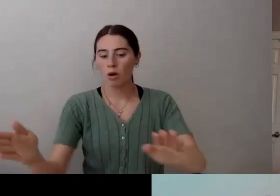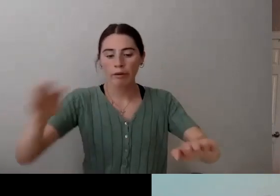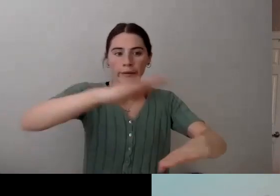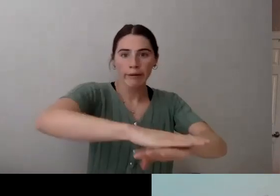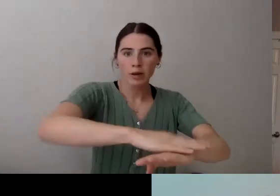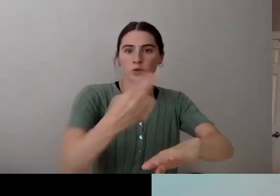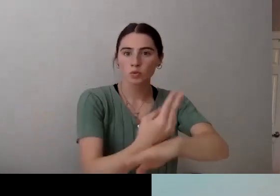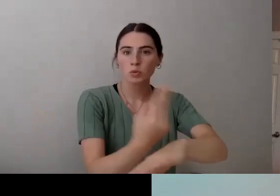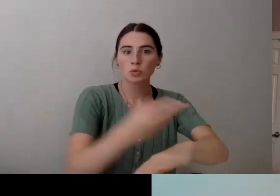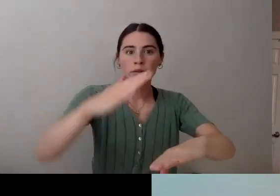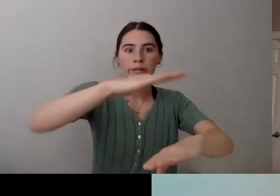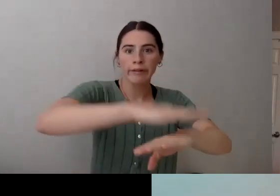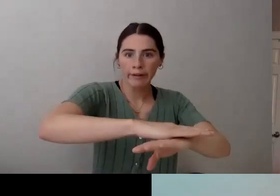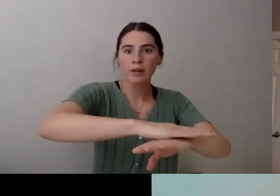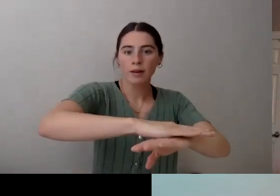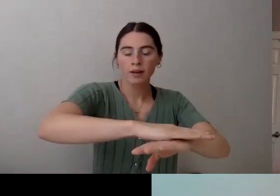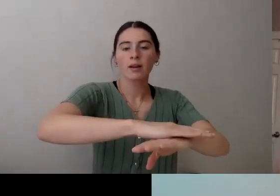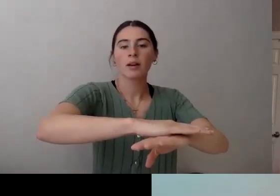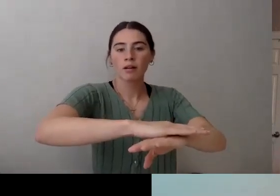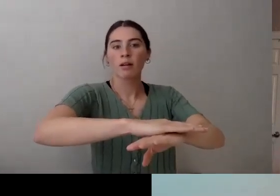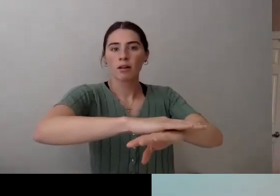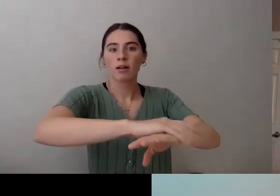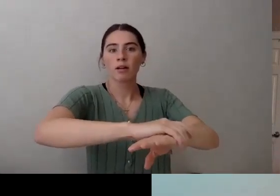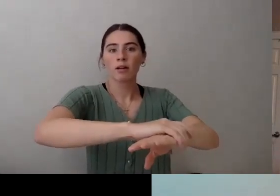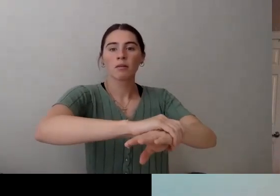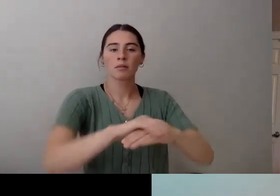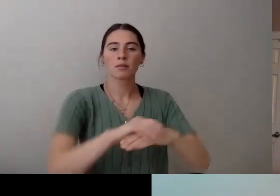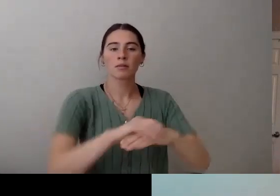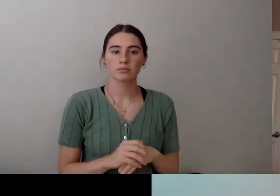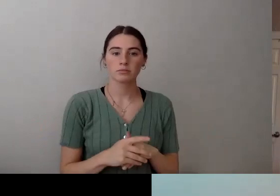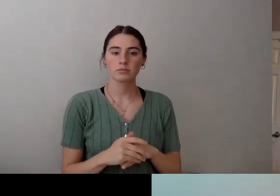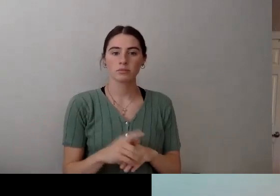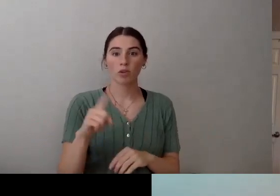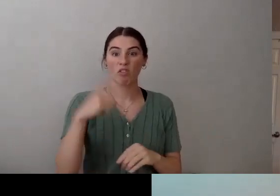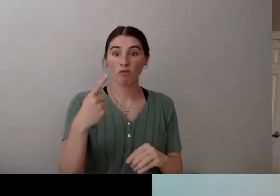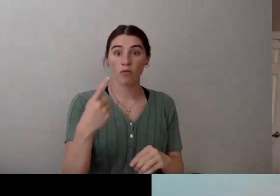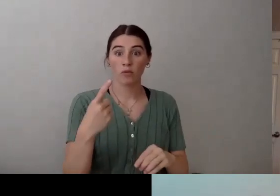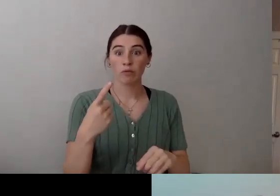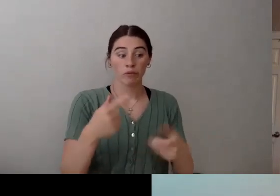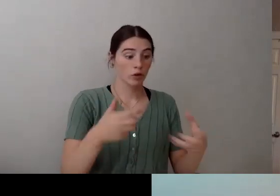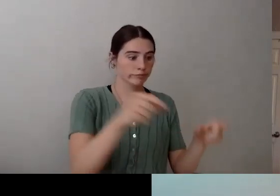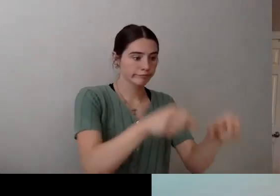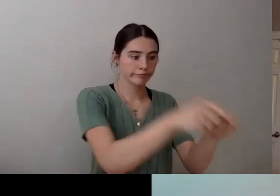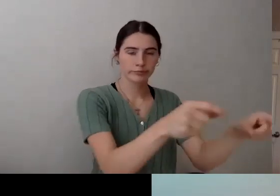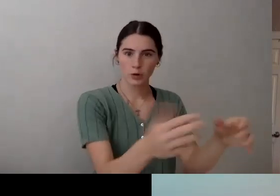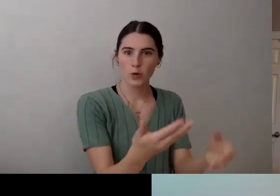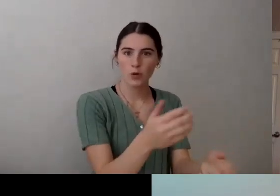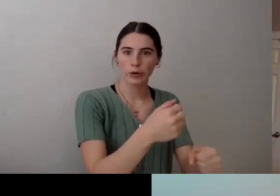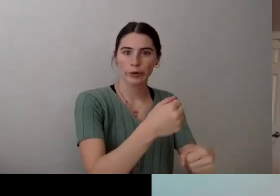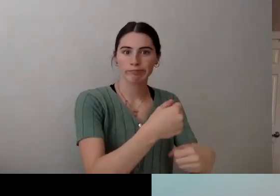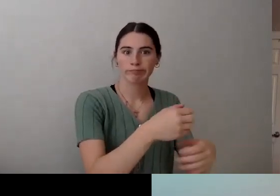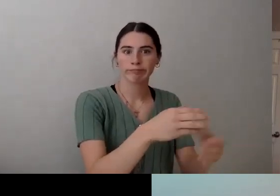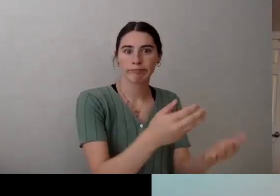you. So while that first batch is cooking up, we are actually gonna start heating